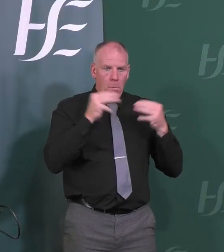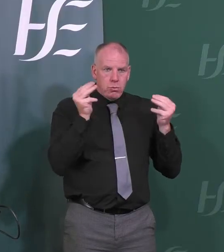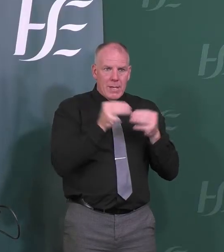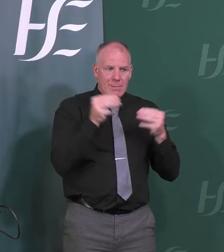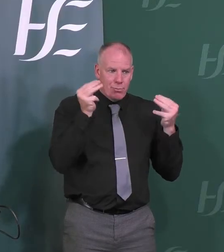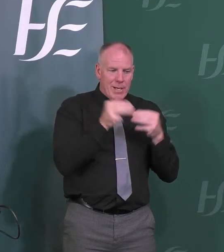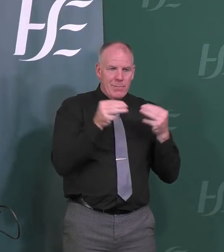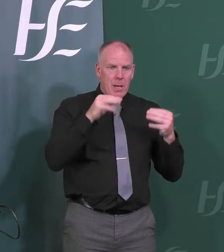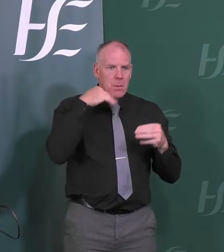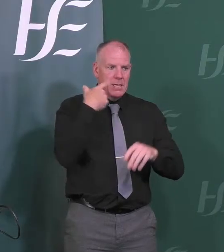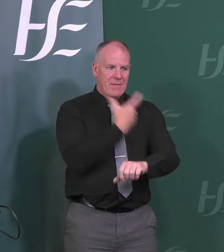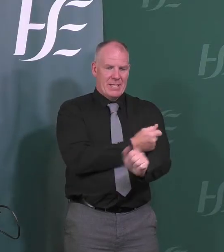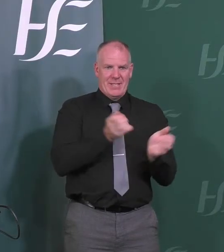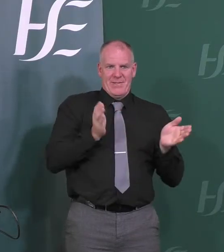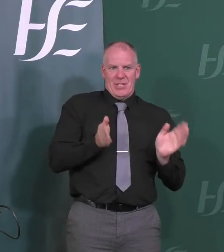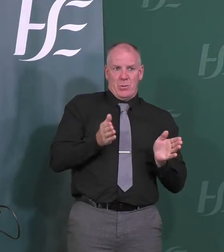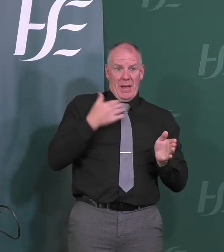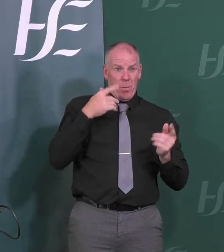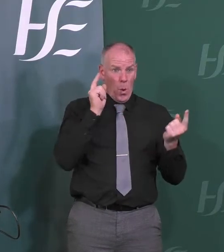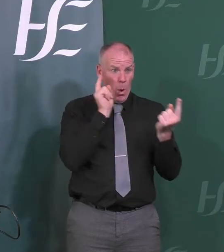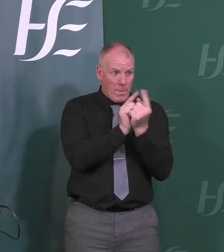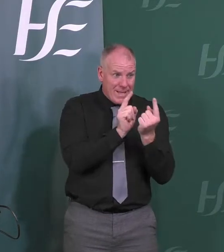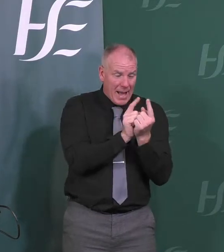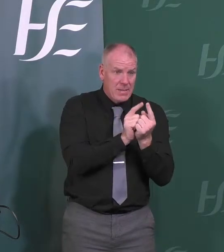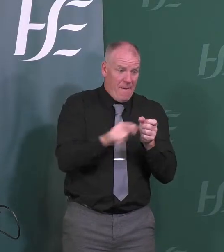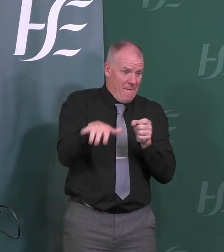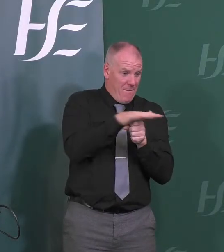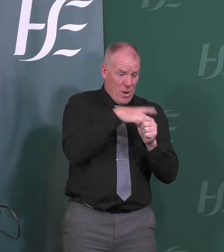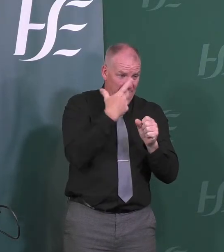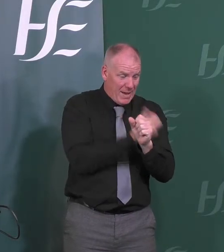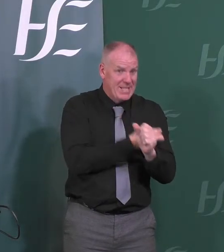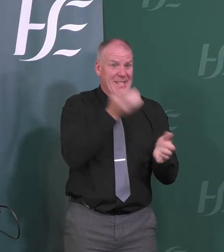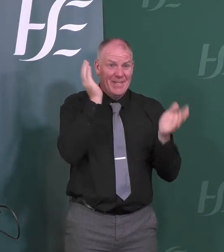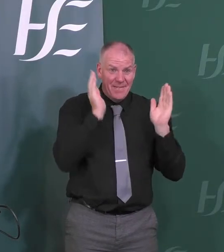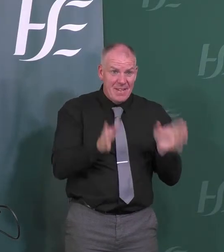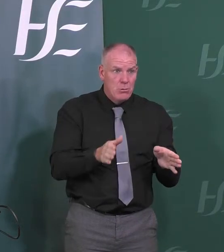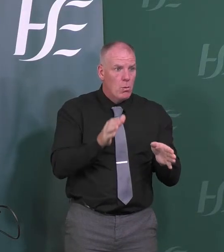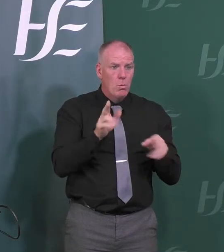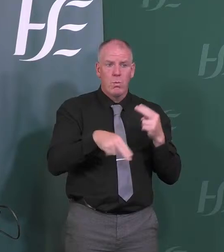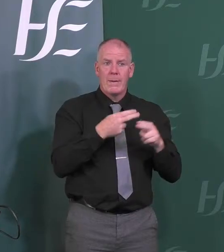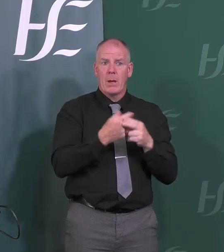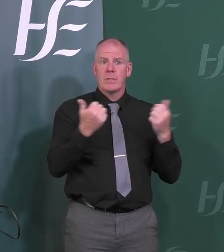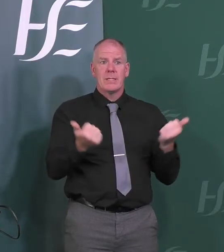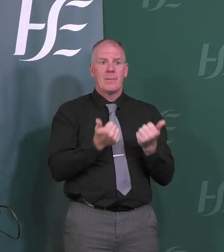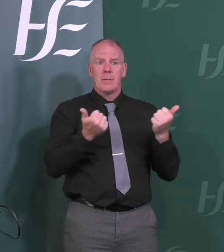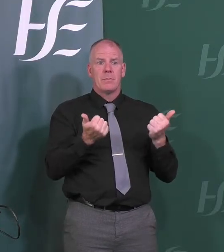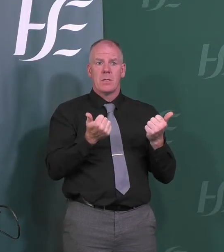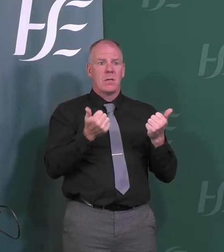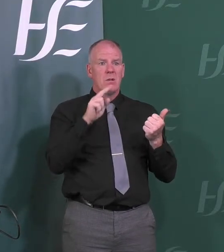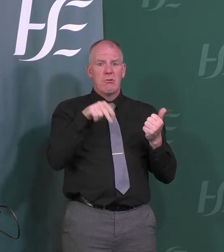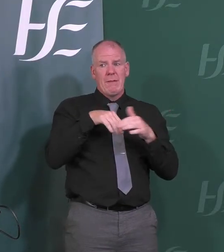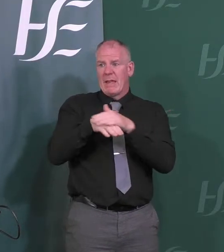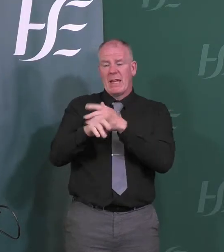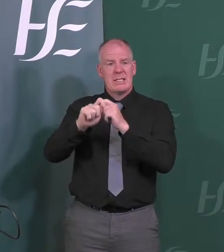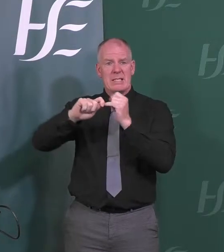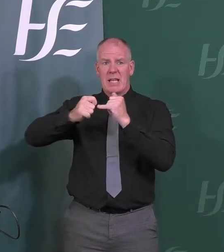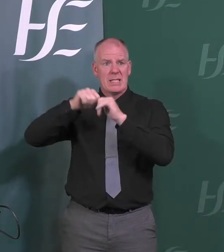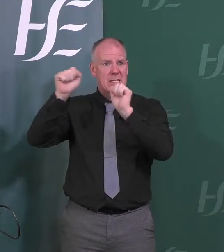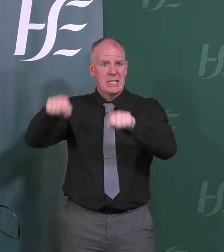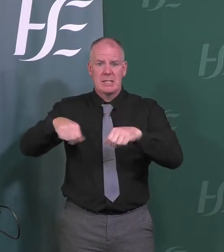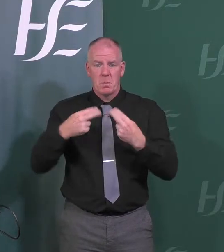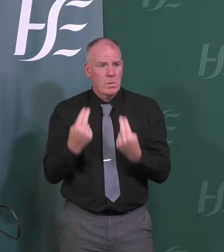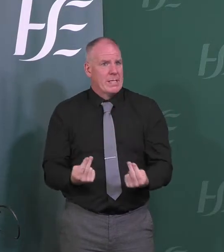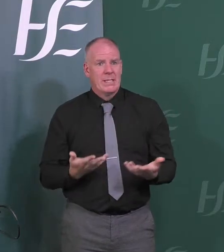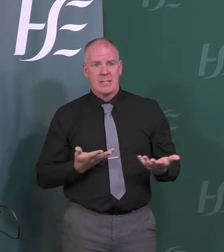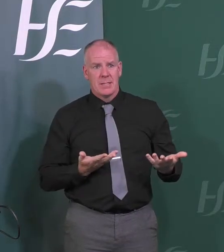protection for people. And if you are a close contact who's fully vaccinated and you do not have symptoms, you don't come into the testing system.